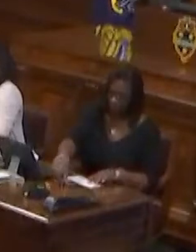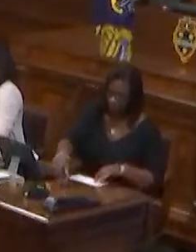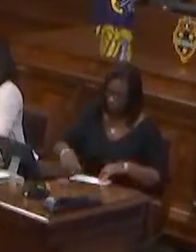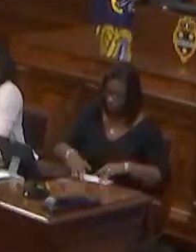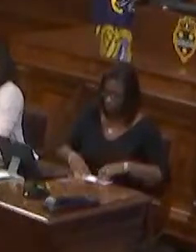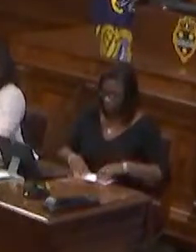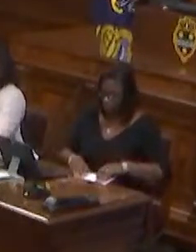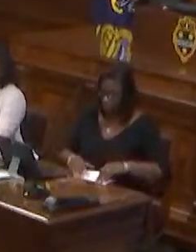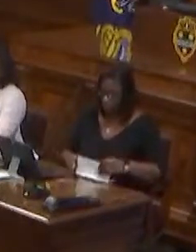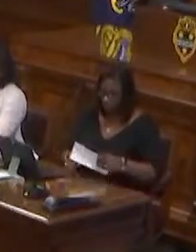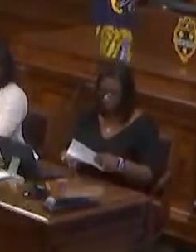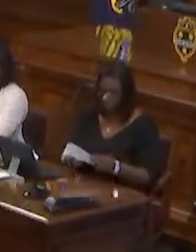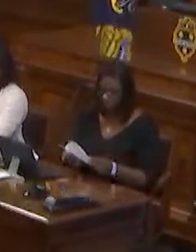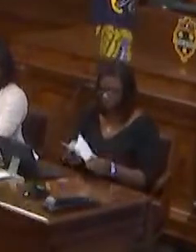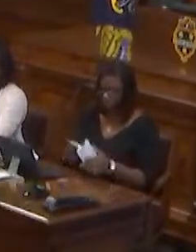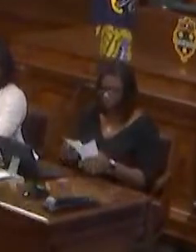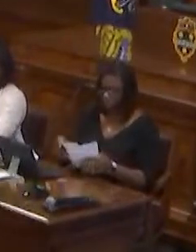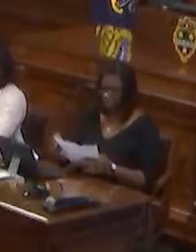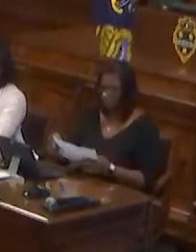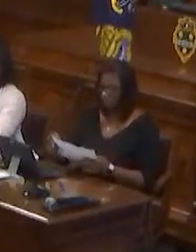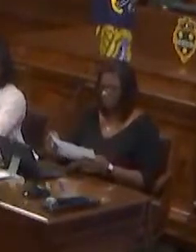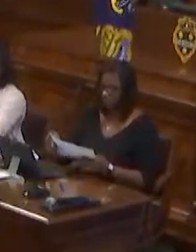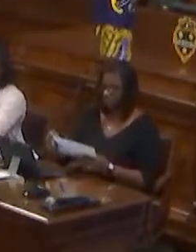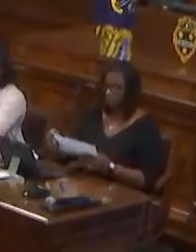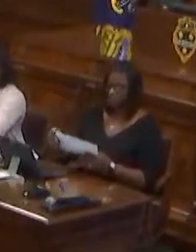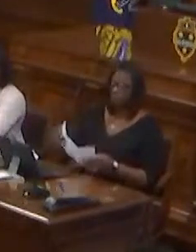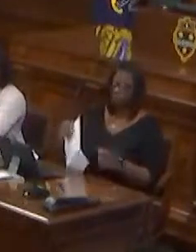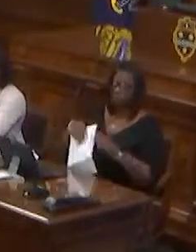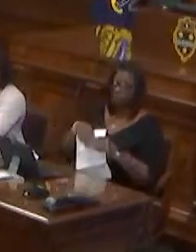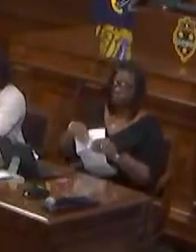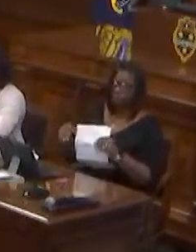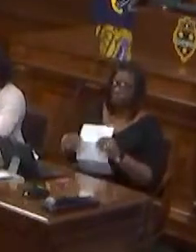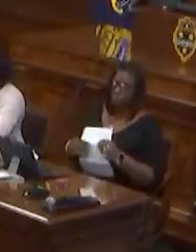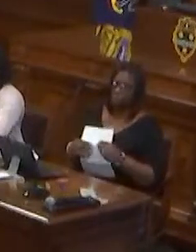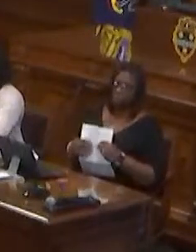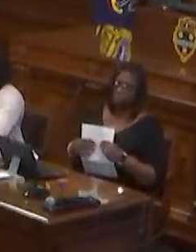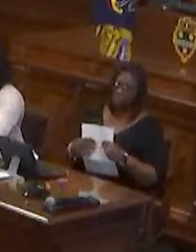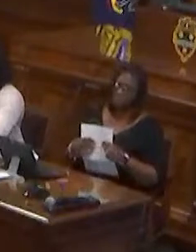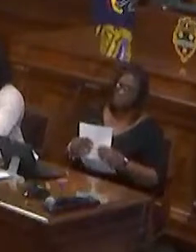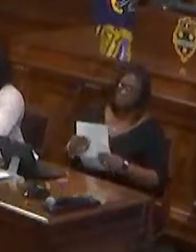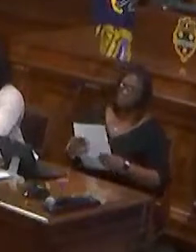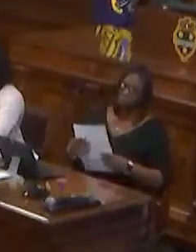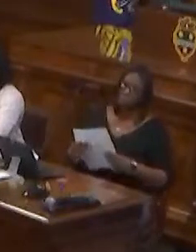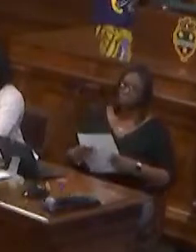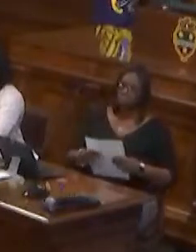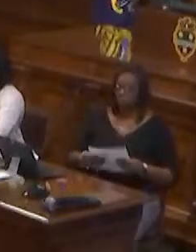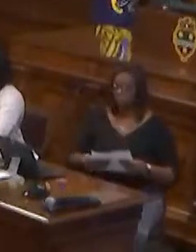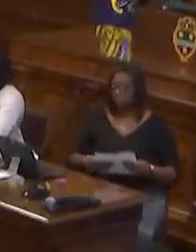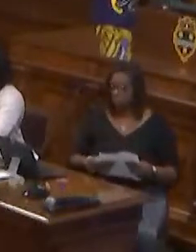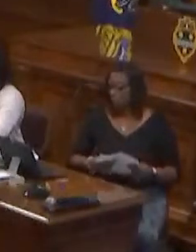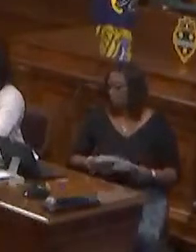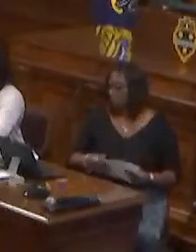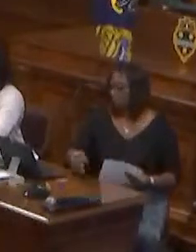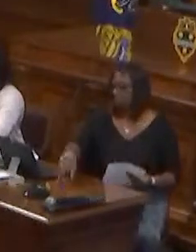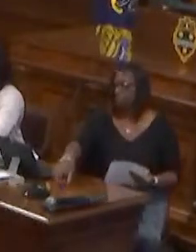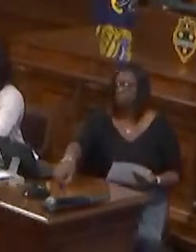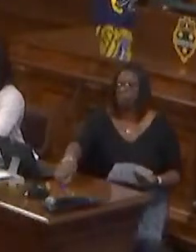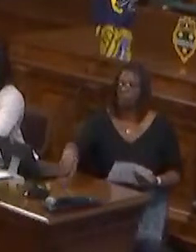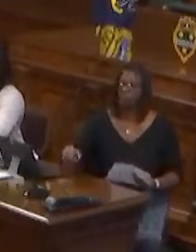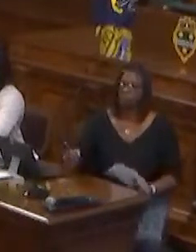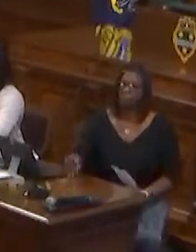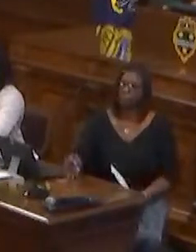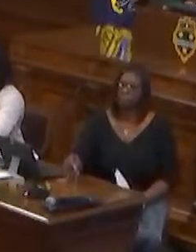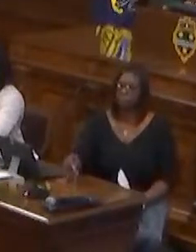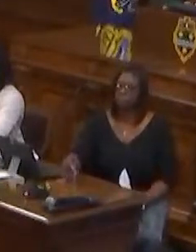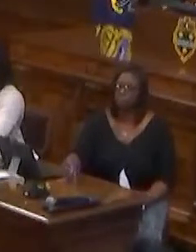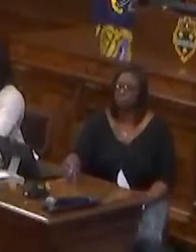bill? Okay, seeing none, the bill is now ready for final action. All in favor of the passage of the bill will vote aye when their names are called.